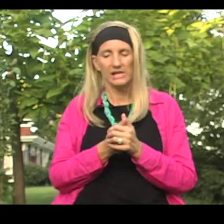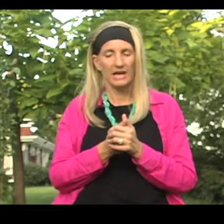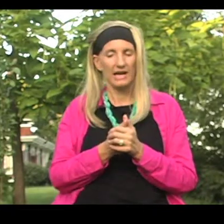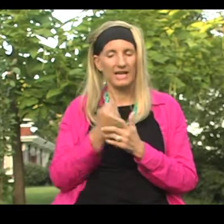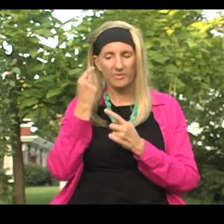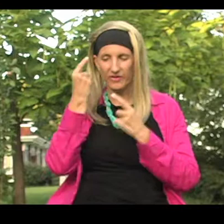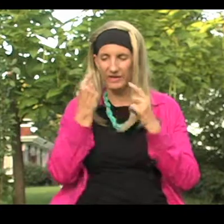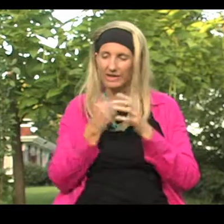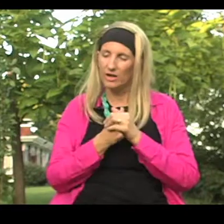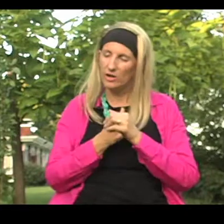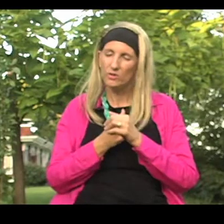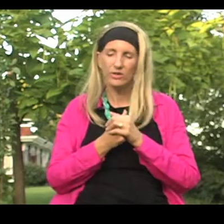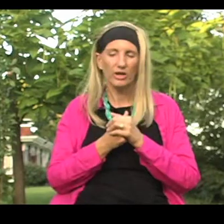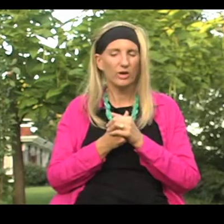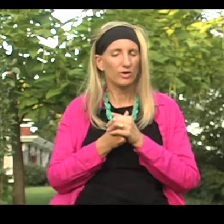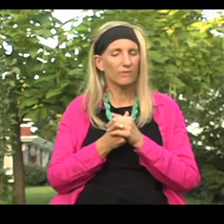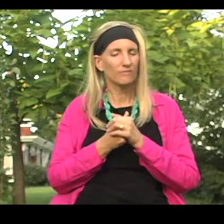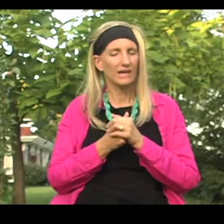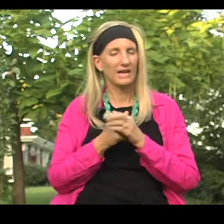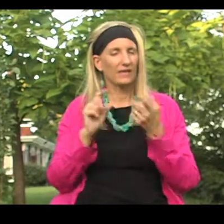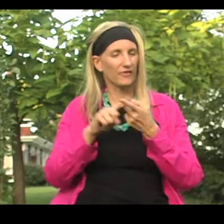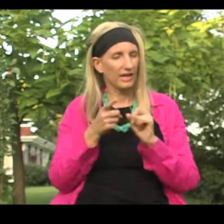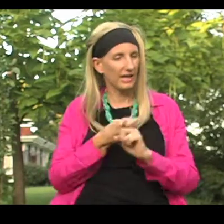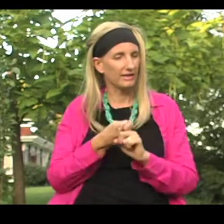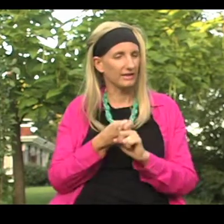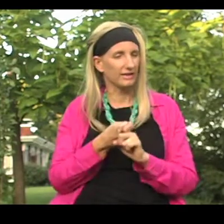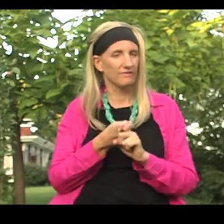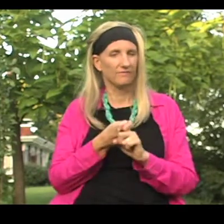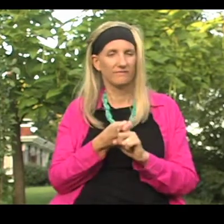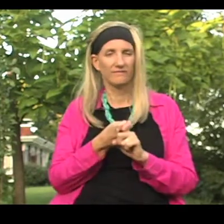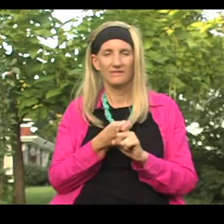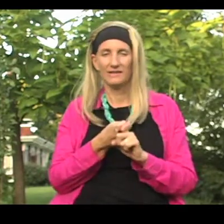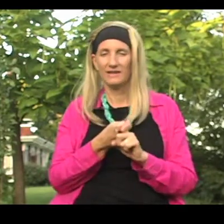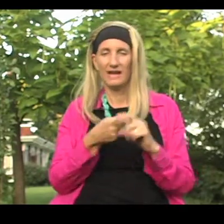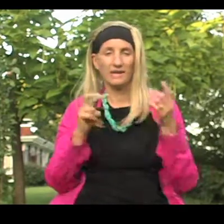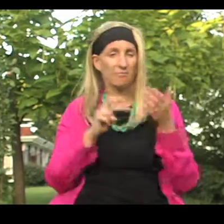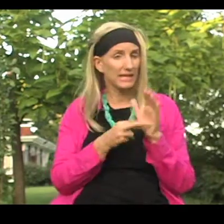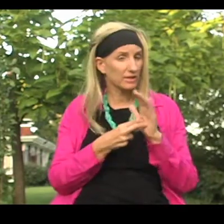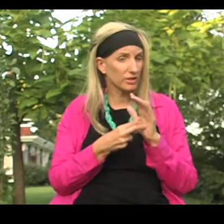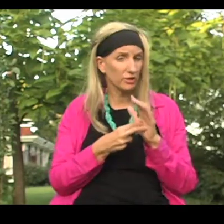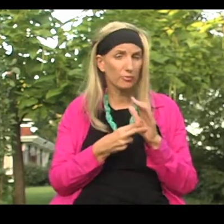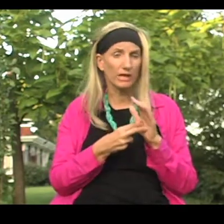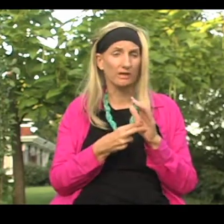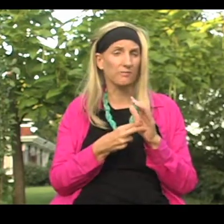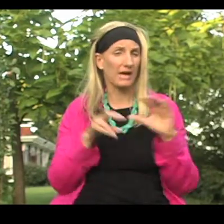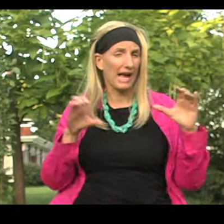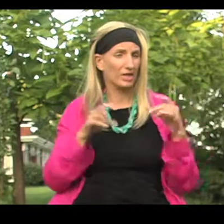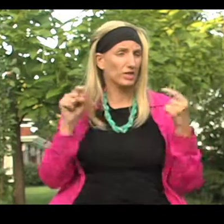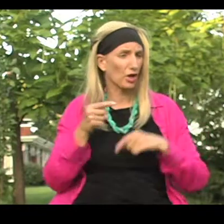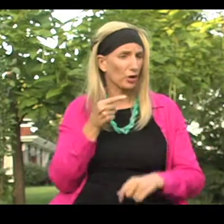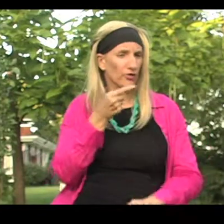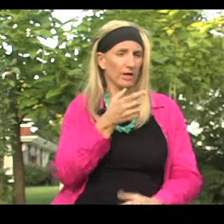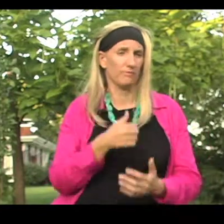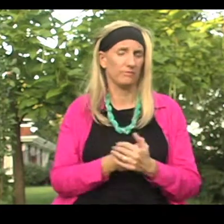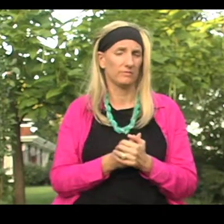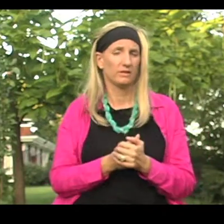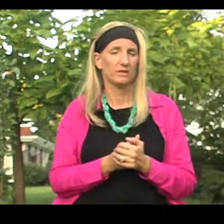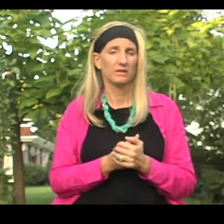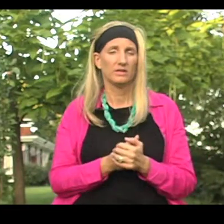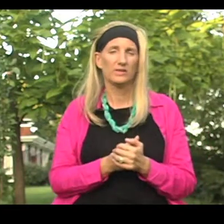I had been thinking, oh, you know, I had a friend and I didn't mean to, but my actions hurt them. So I had